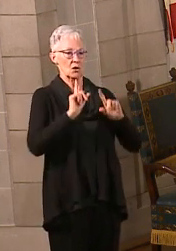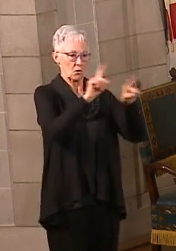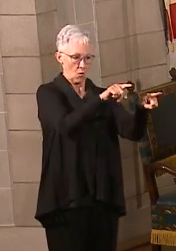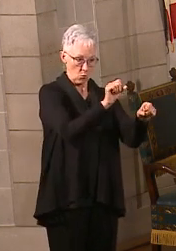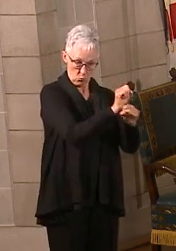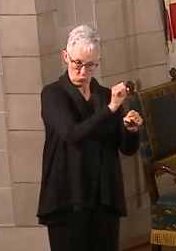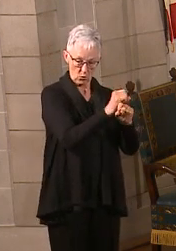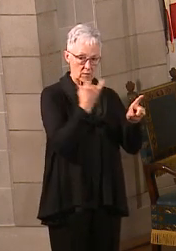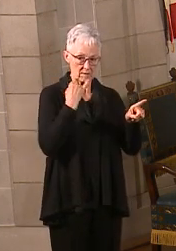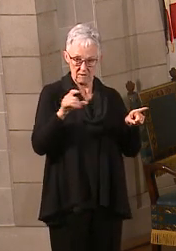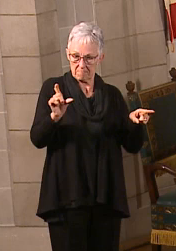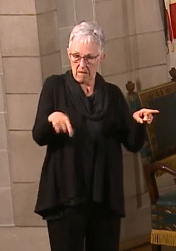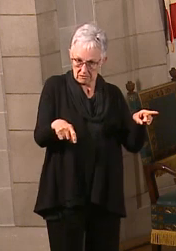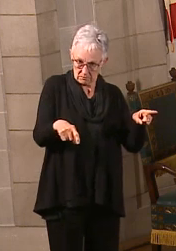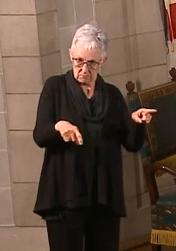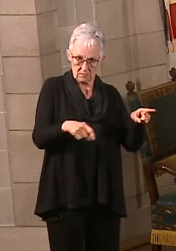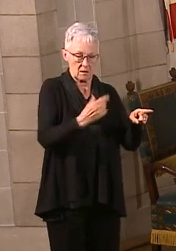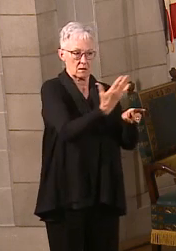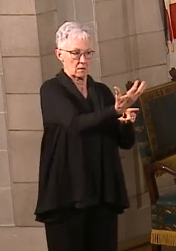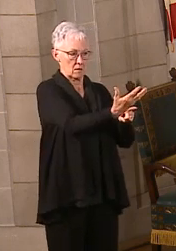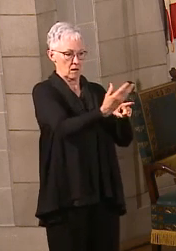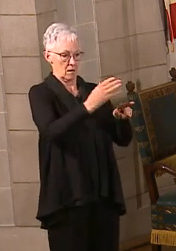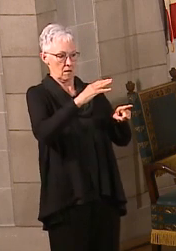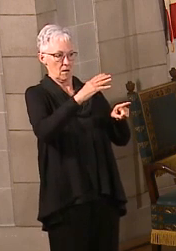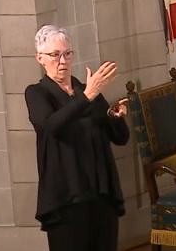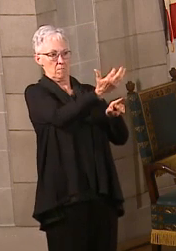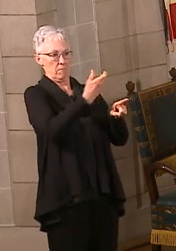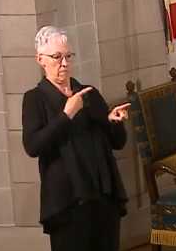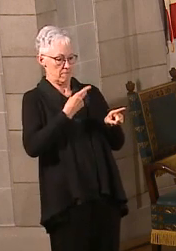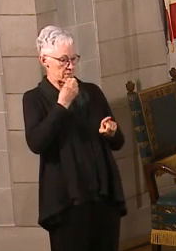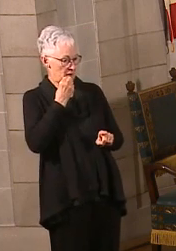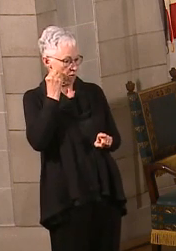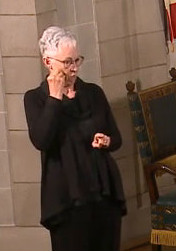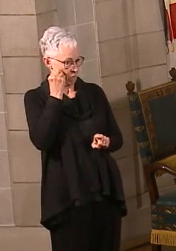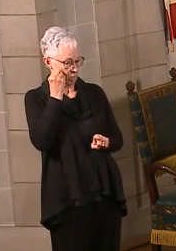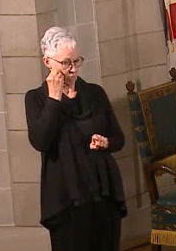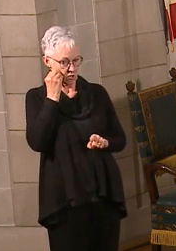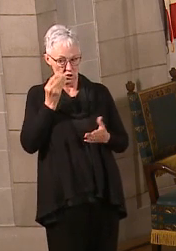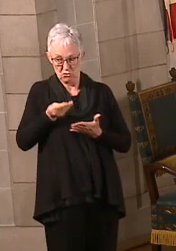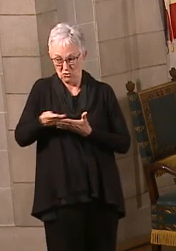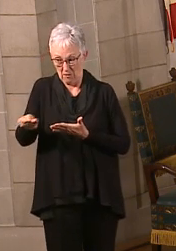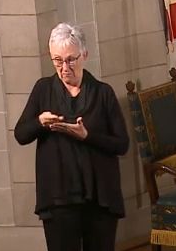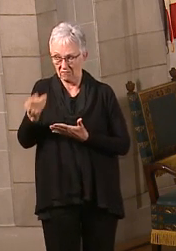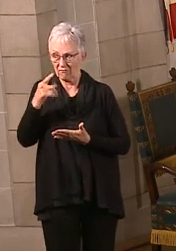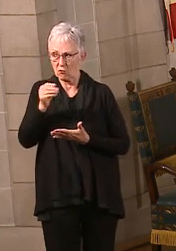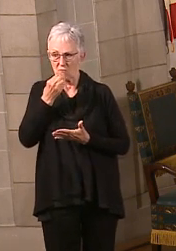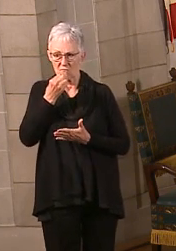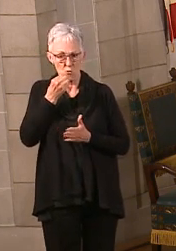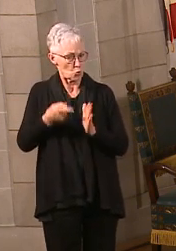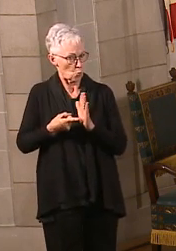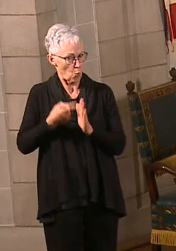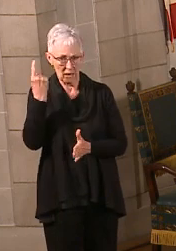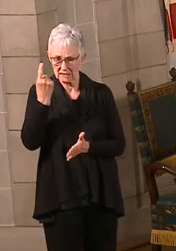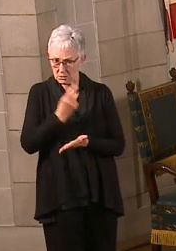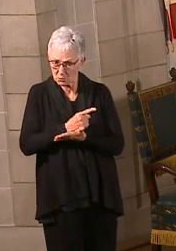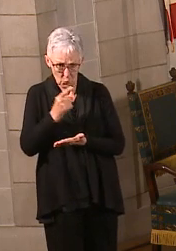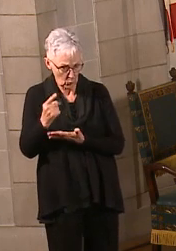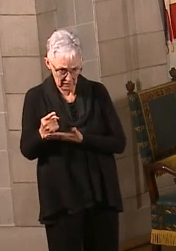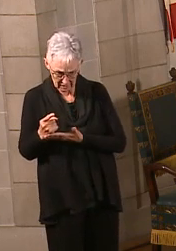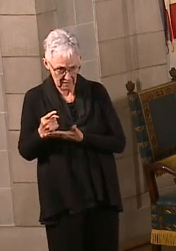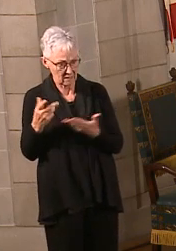work. We want you to come home. Go shopping once a week. But when you go